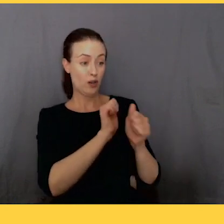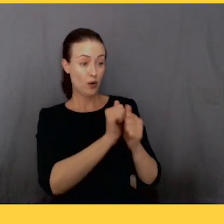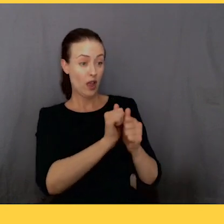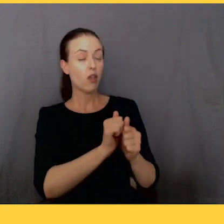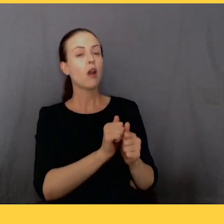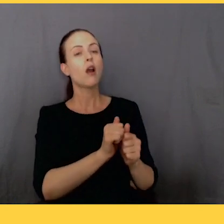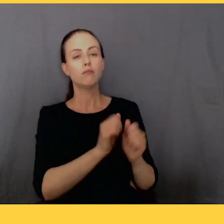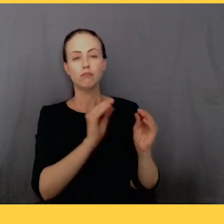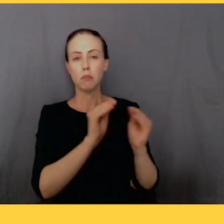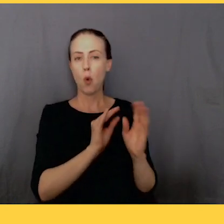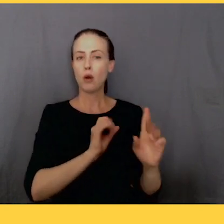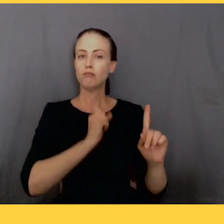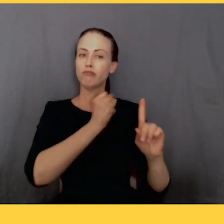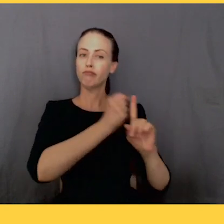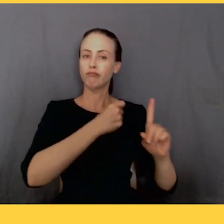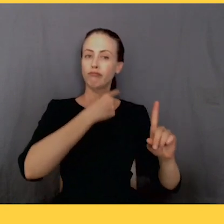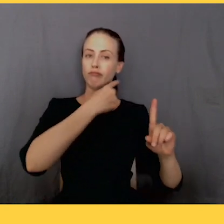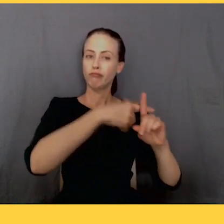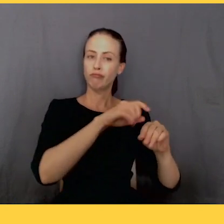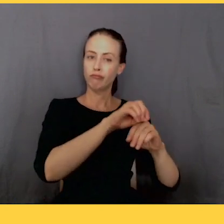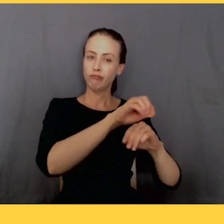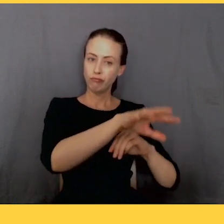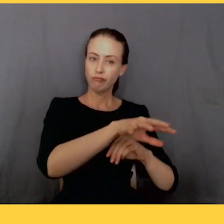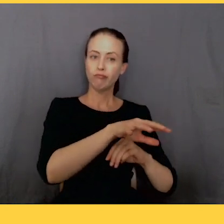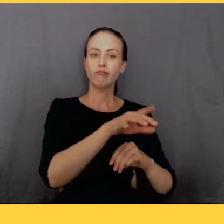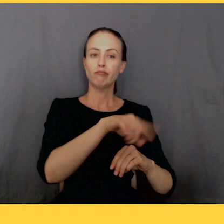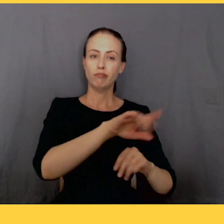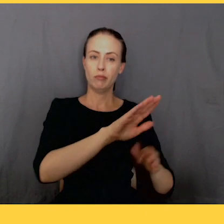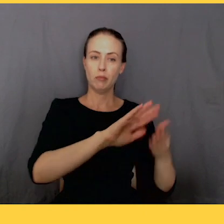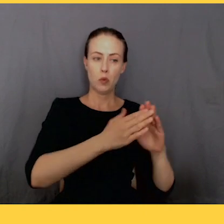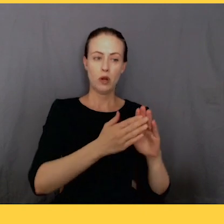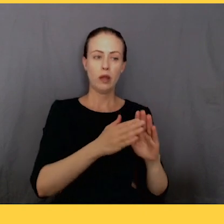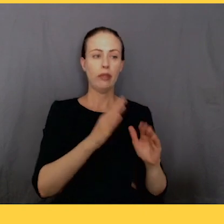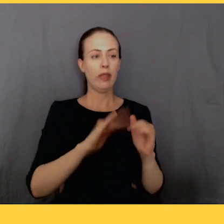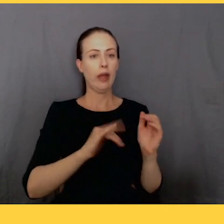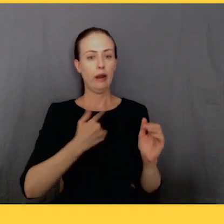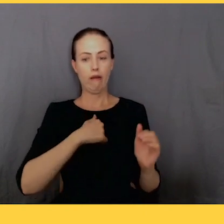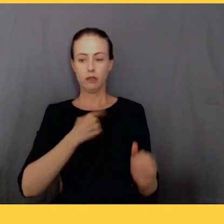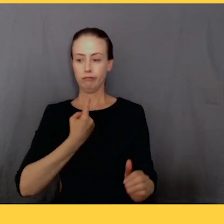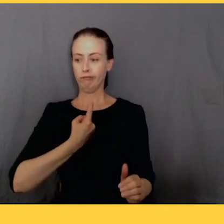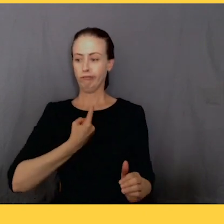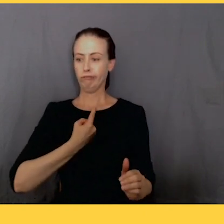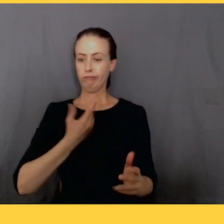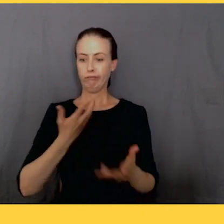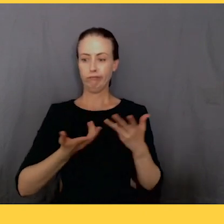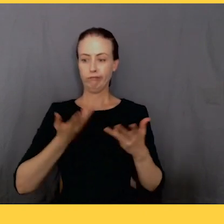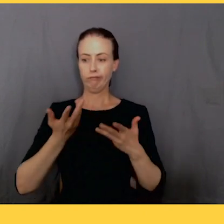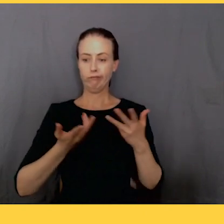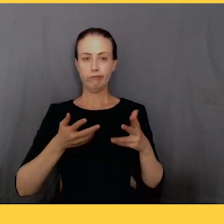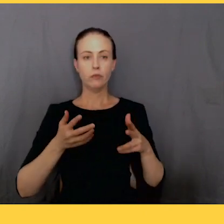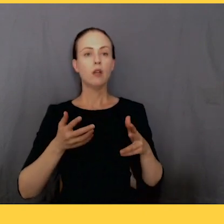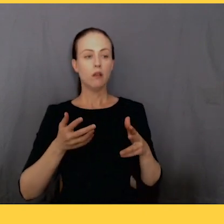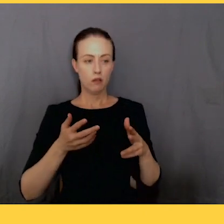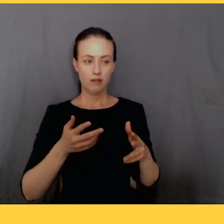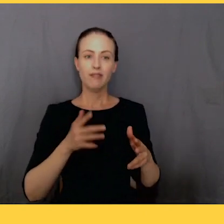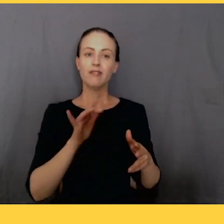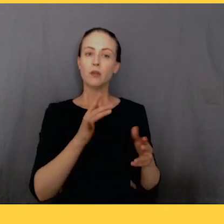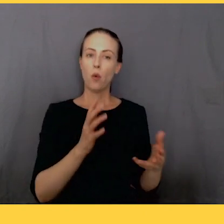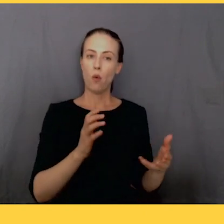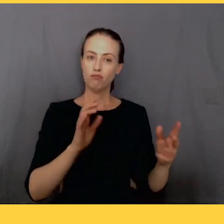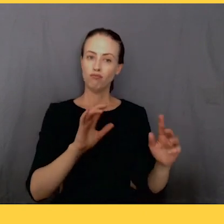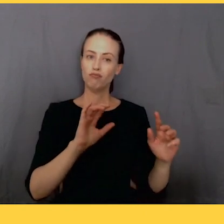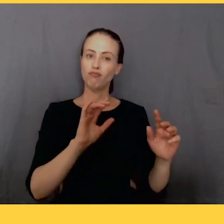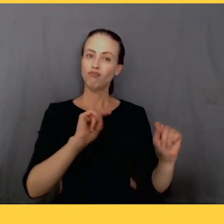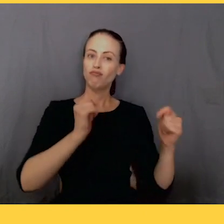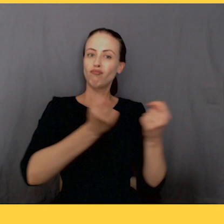this ourselves. And so teaming with these other organizations help make those dollars go farther and improve the